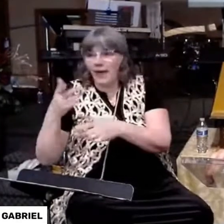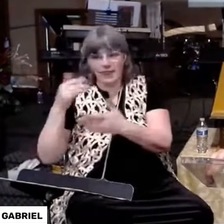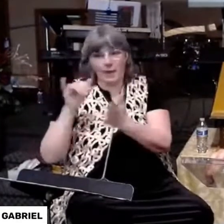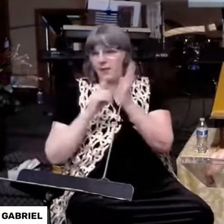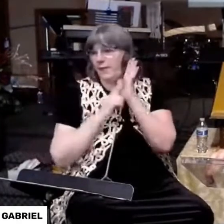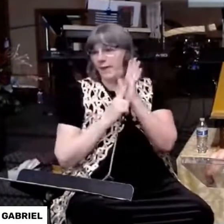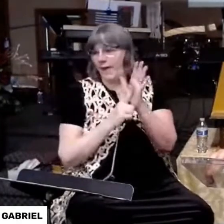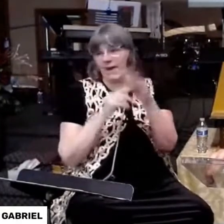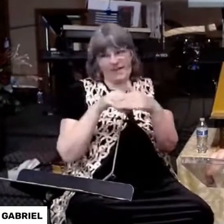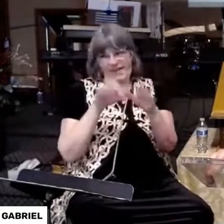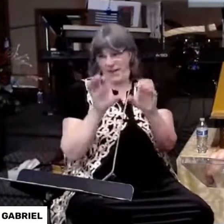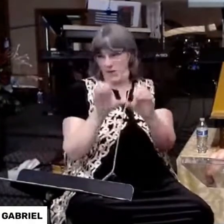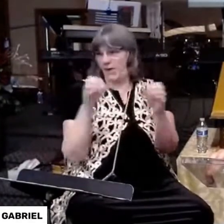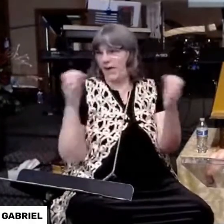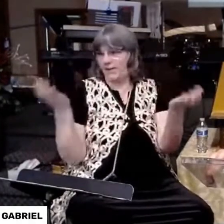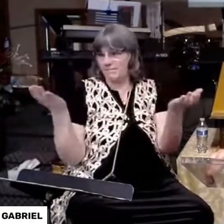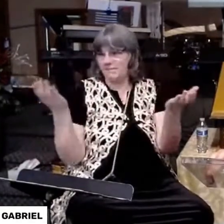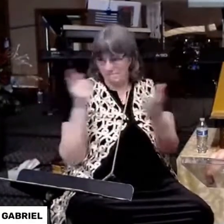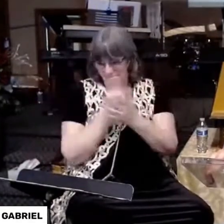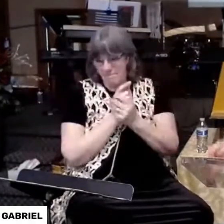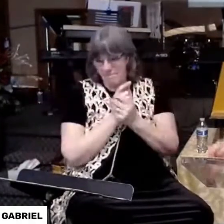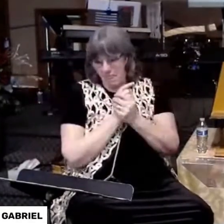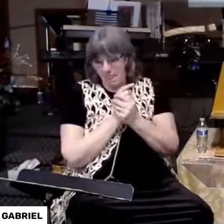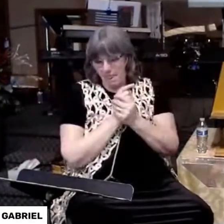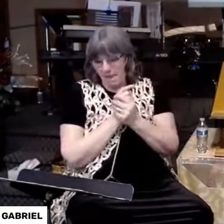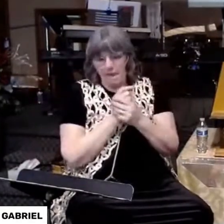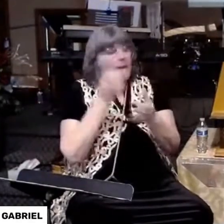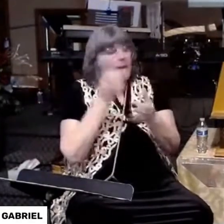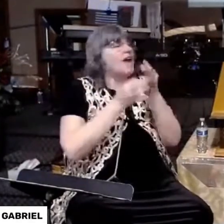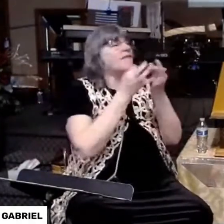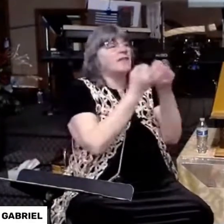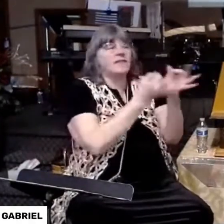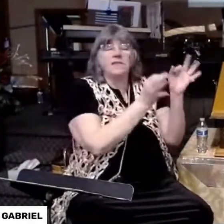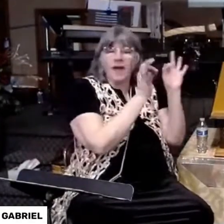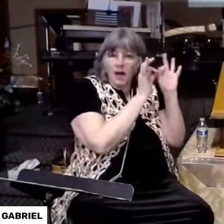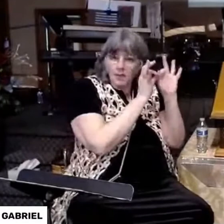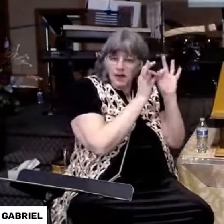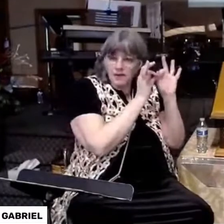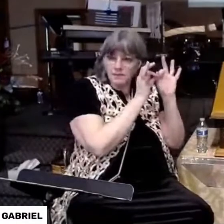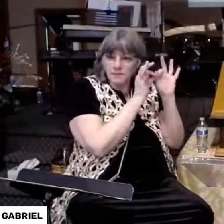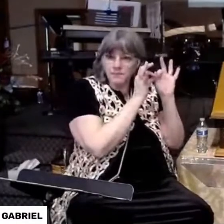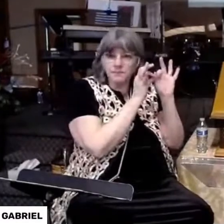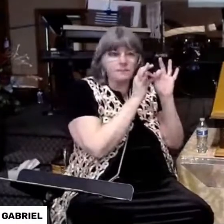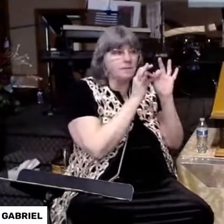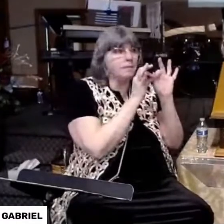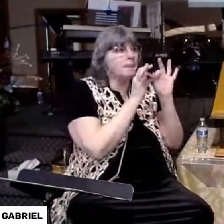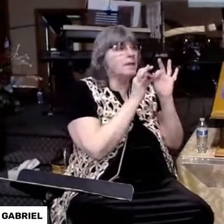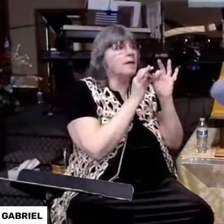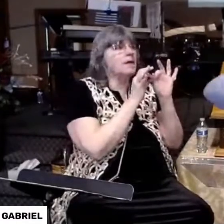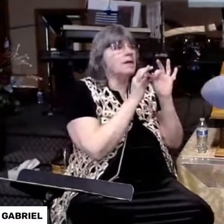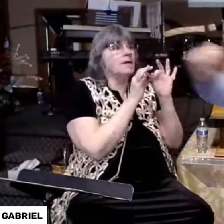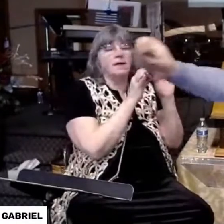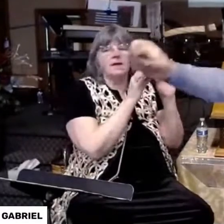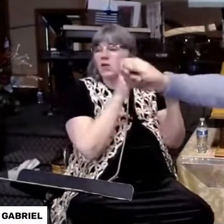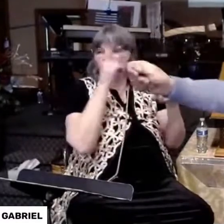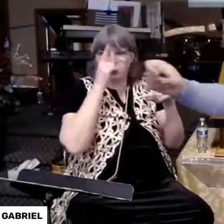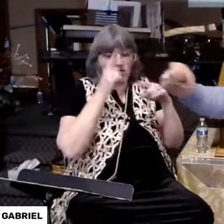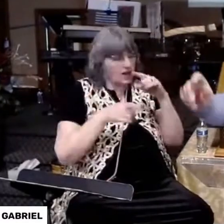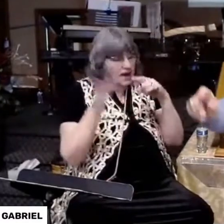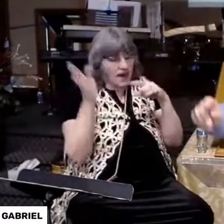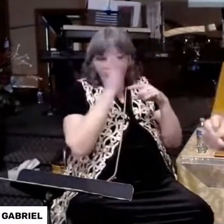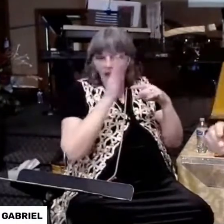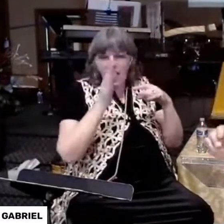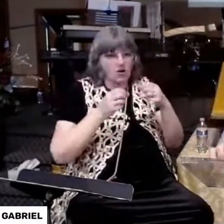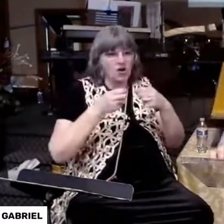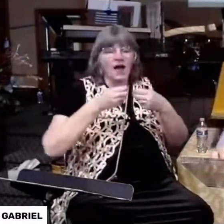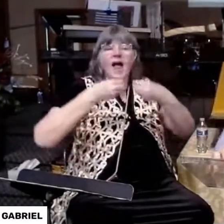master. That if it's a family, they should never be sold separately.